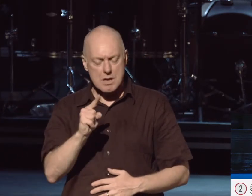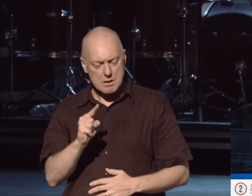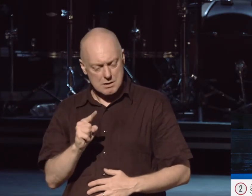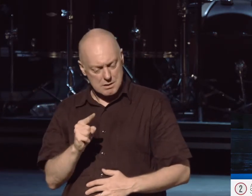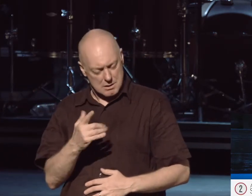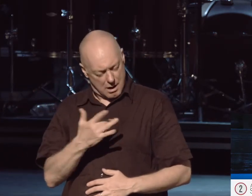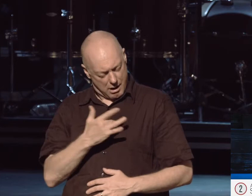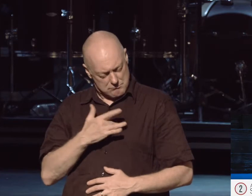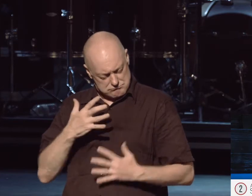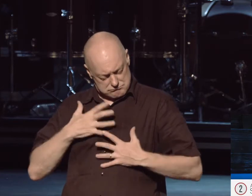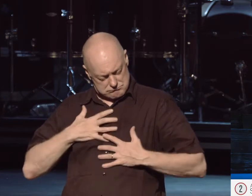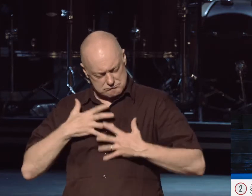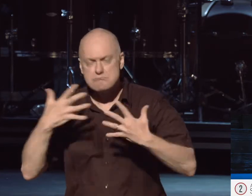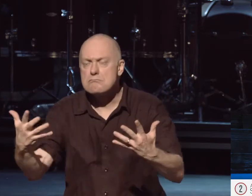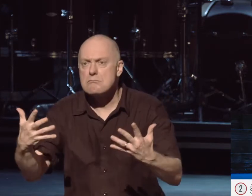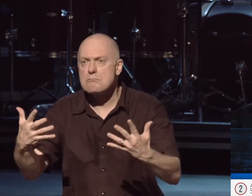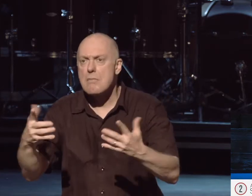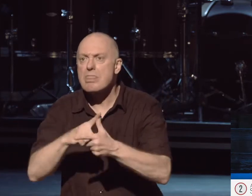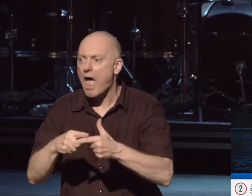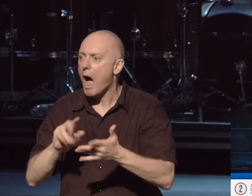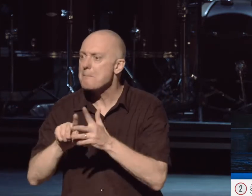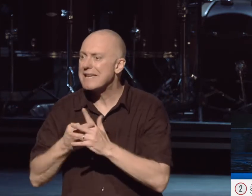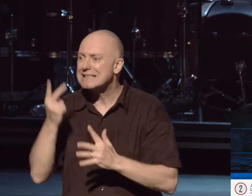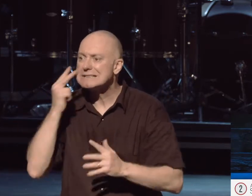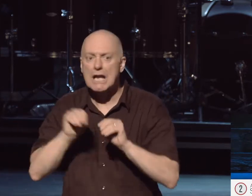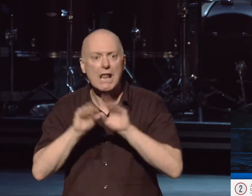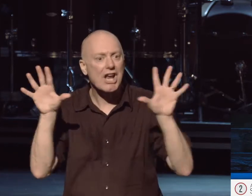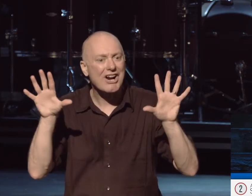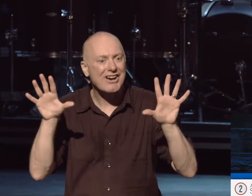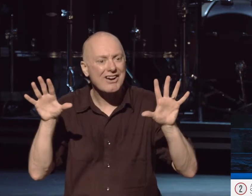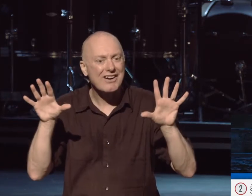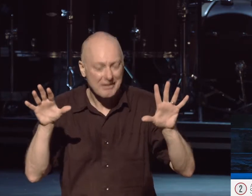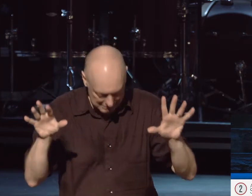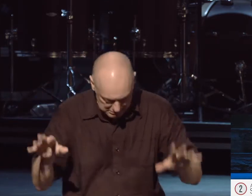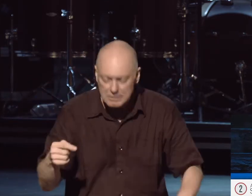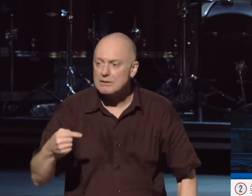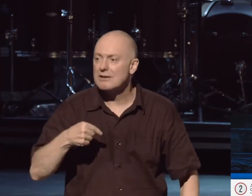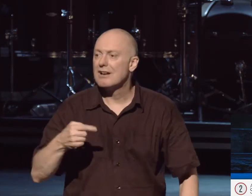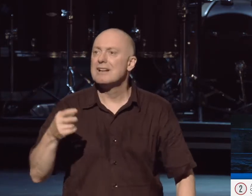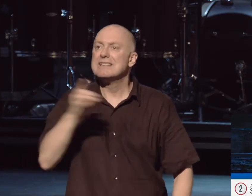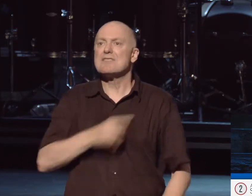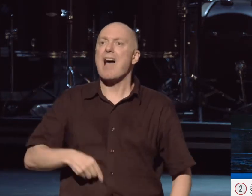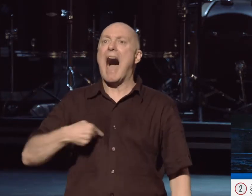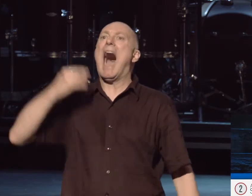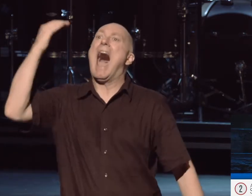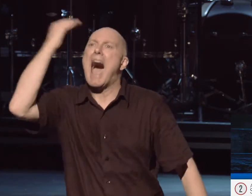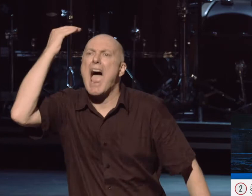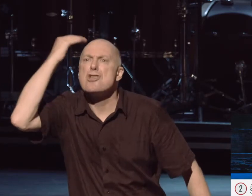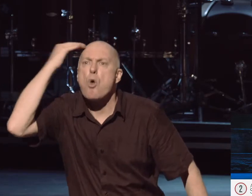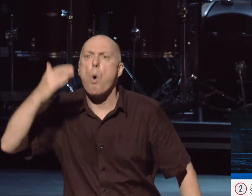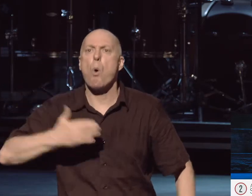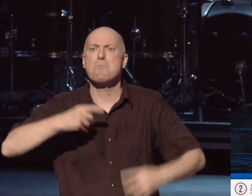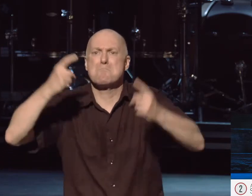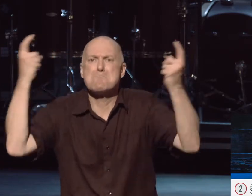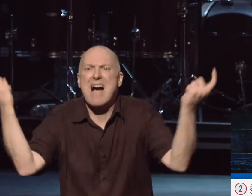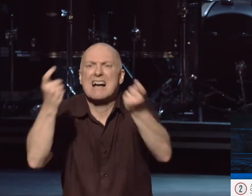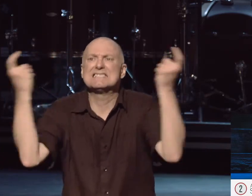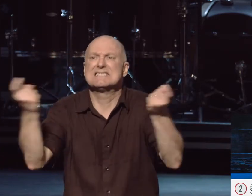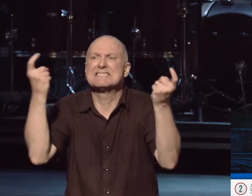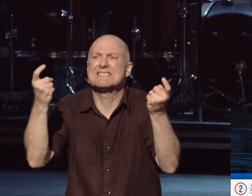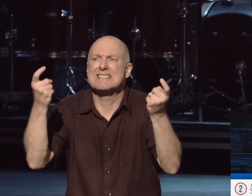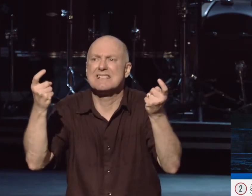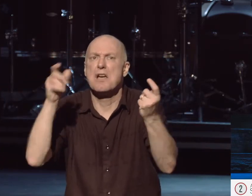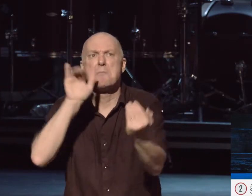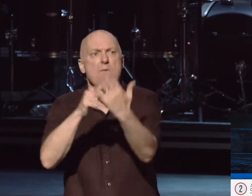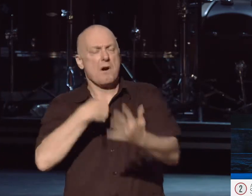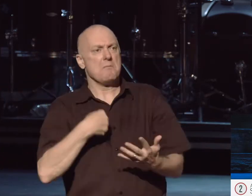I will suddenly see clearly. Look at verse 3. Verse 3, he says, For I know my transgressions and my sin is ever